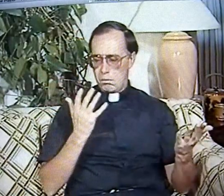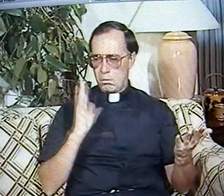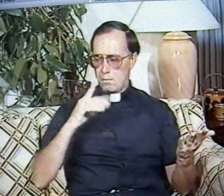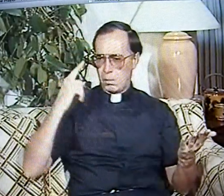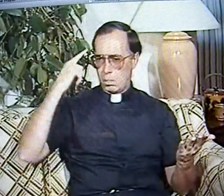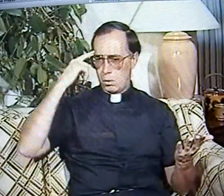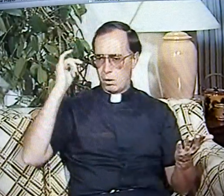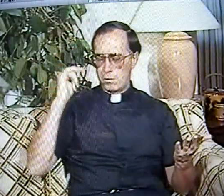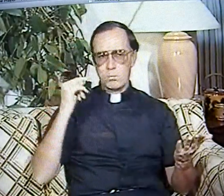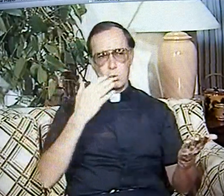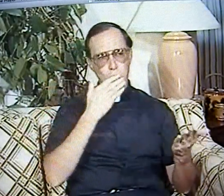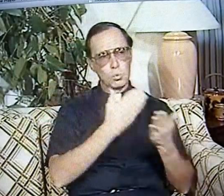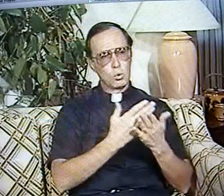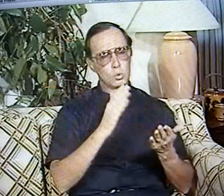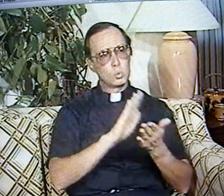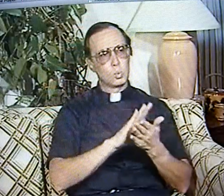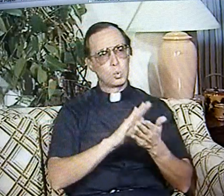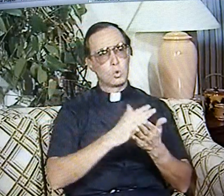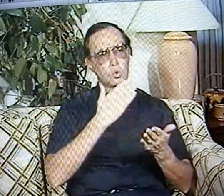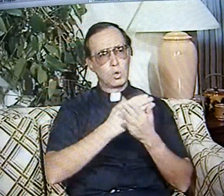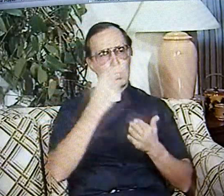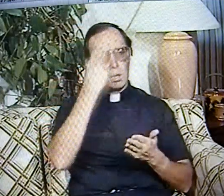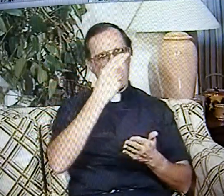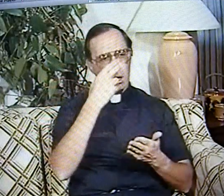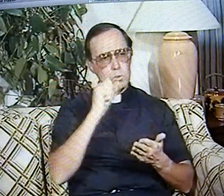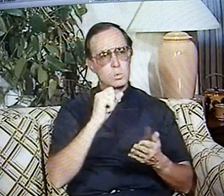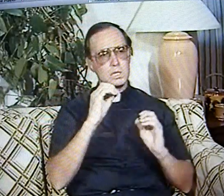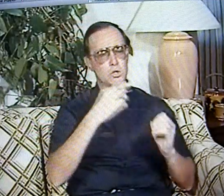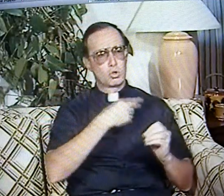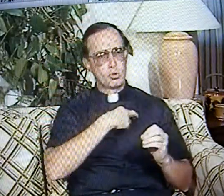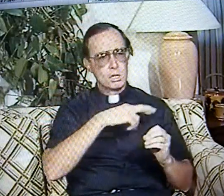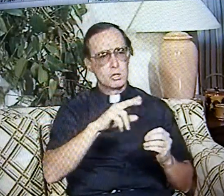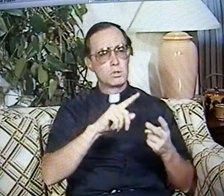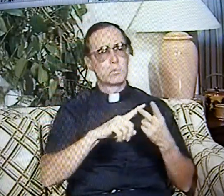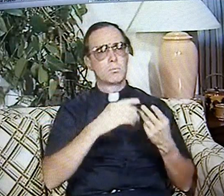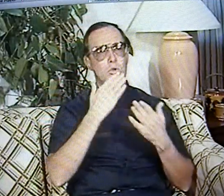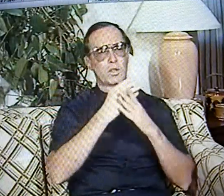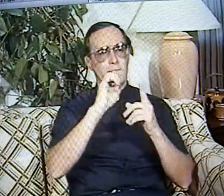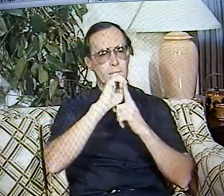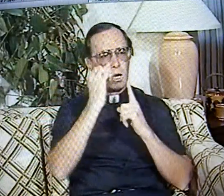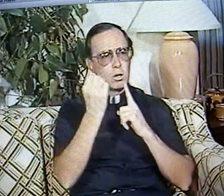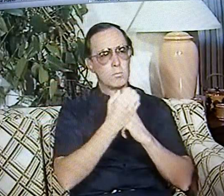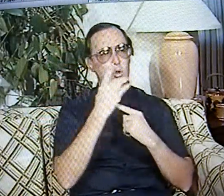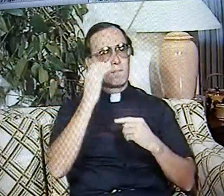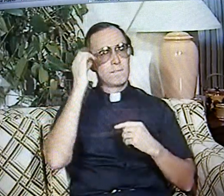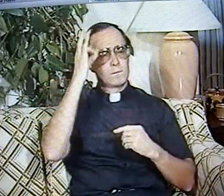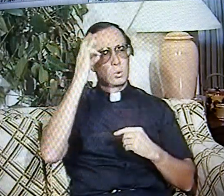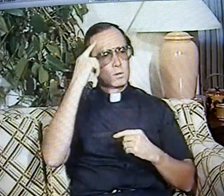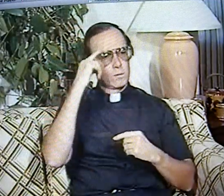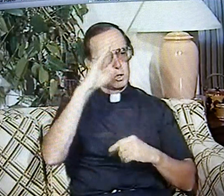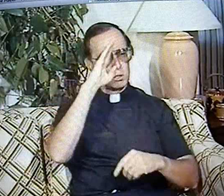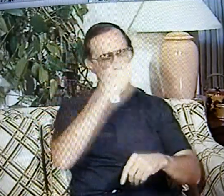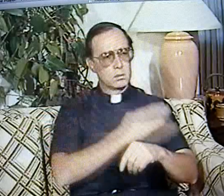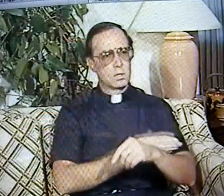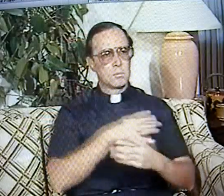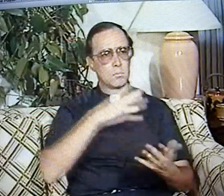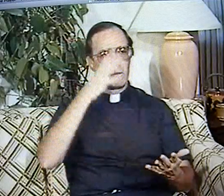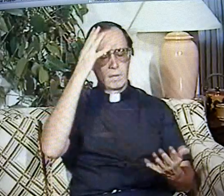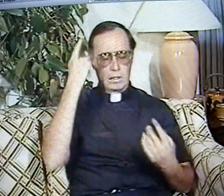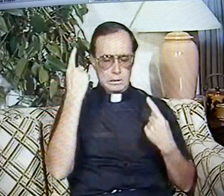Mary School for the Deaf near New Buffalo, which would be a good school, which had a